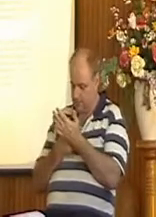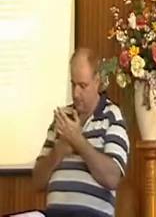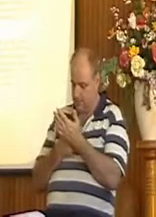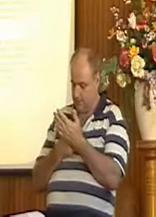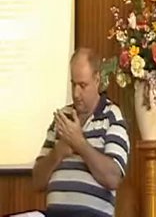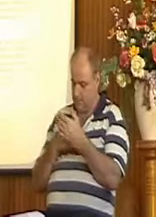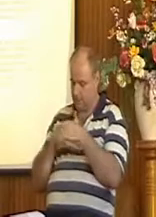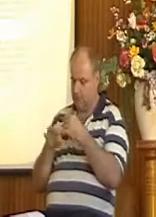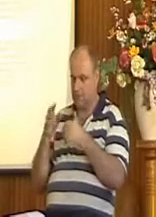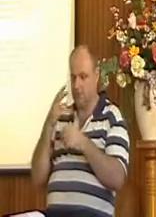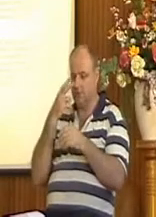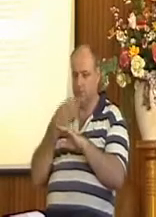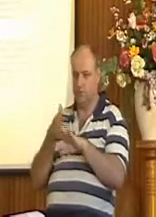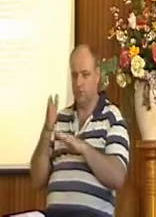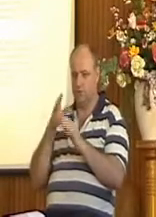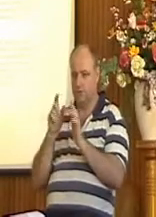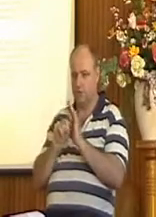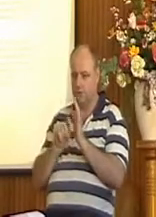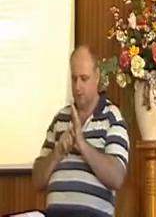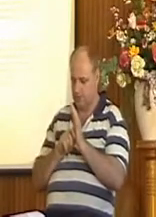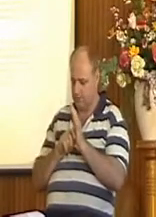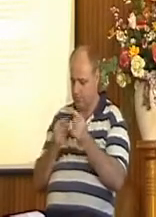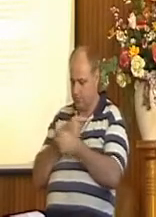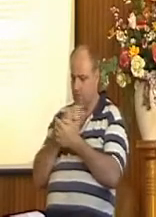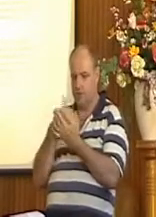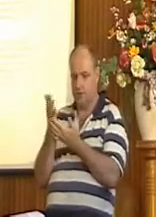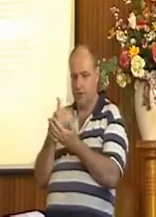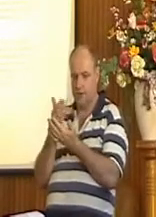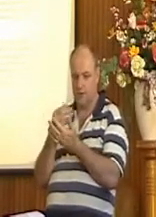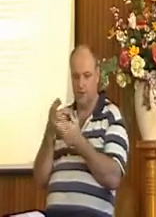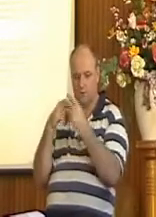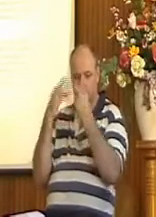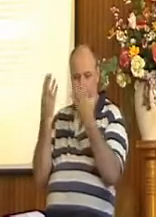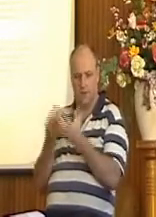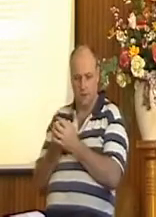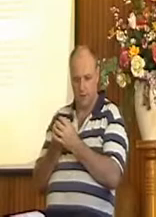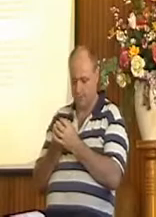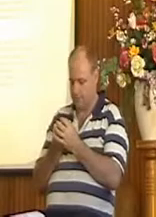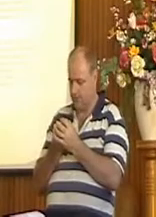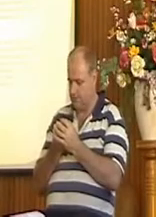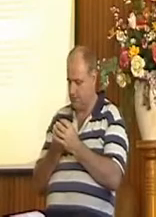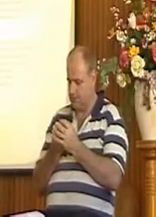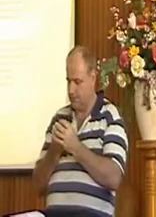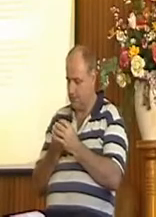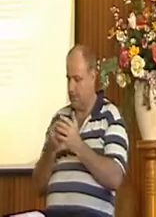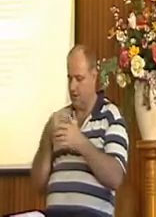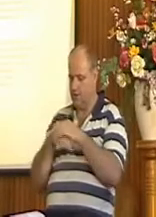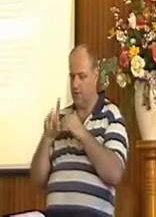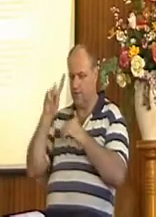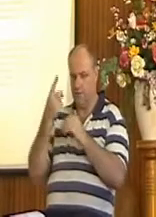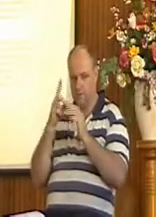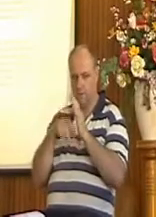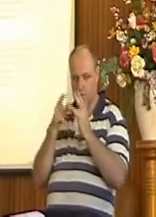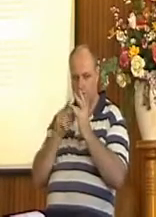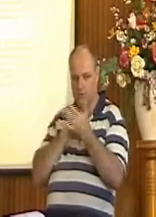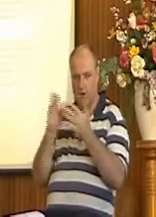share together. How do we share together? In 1 John 1:3, we share together